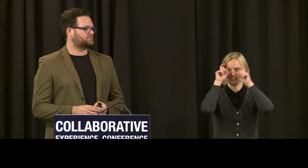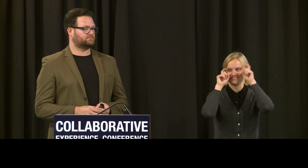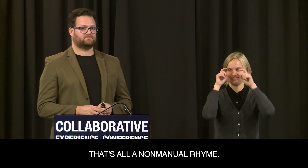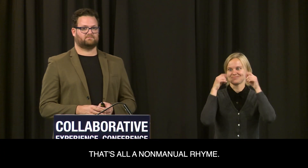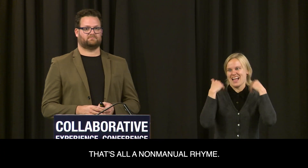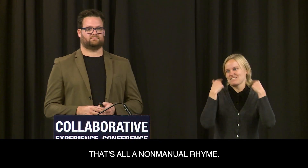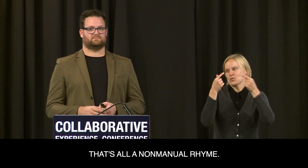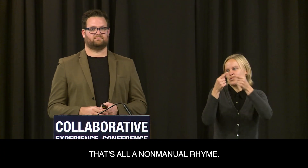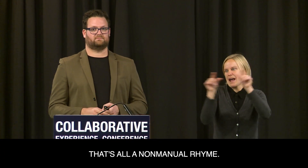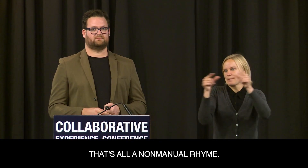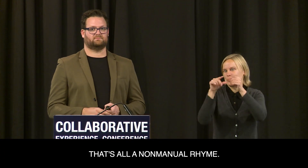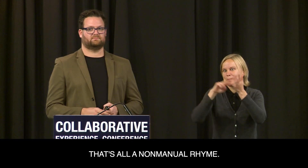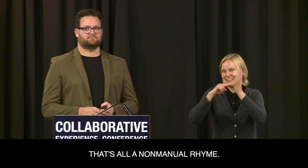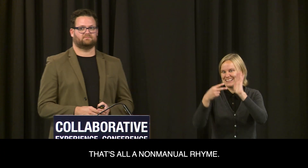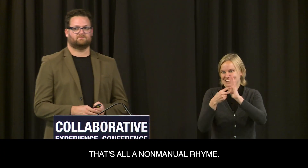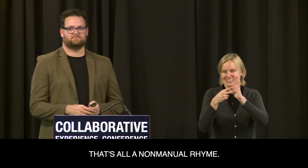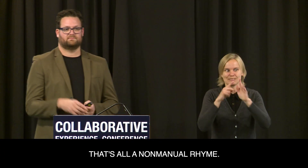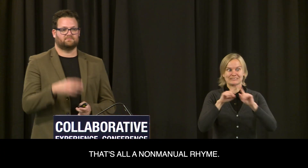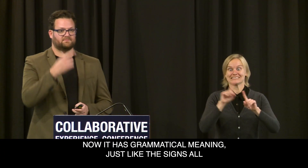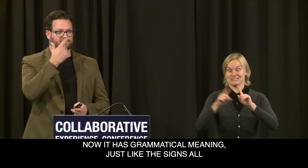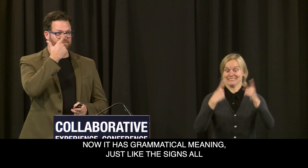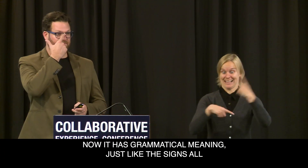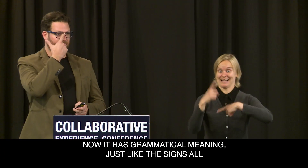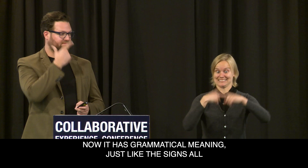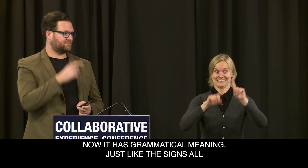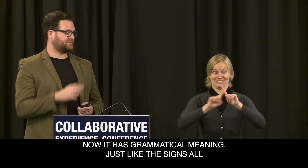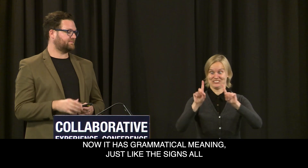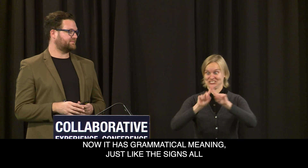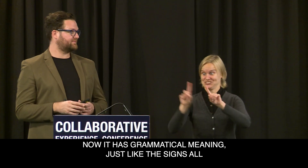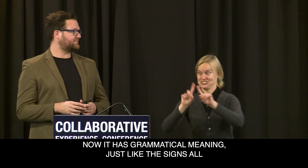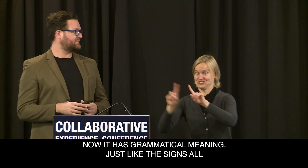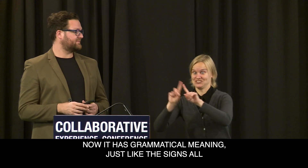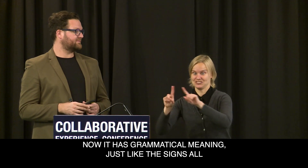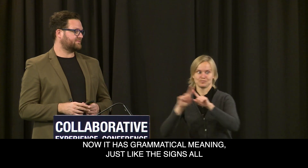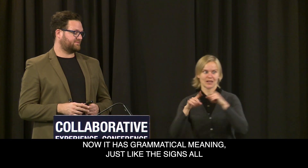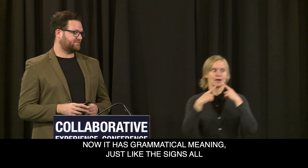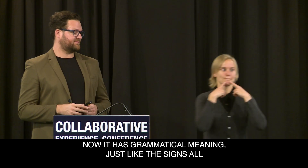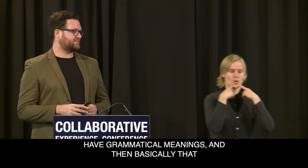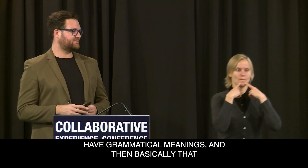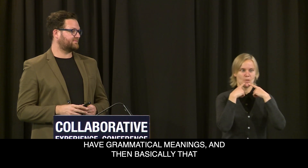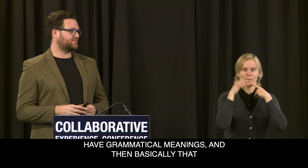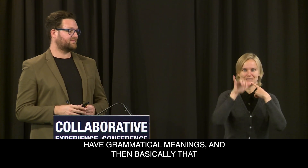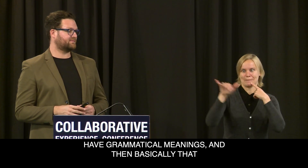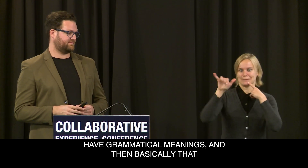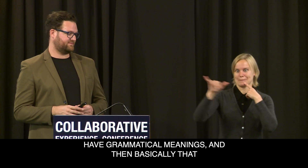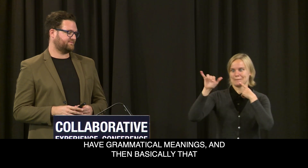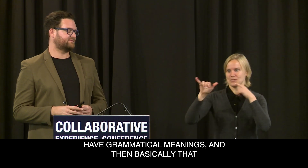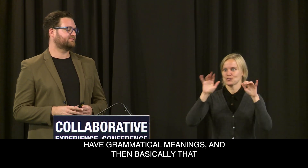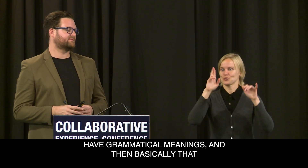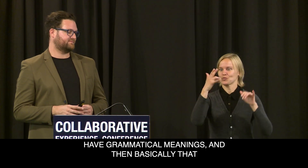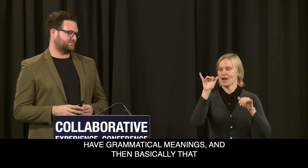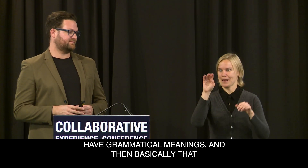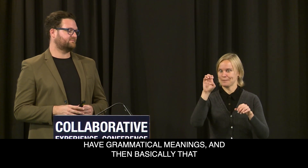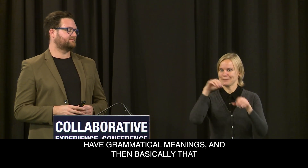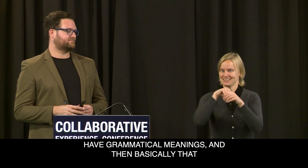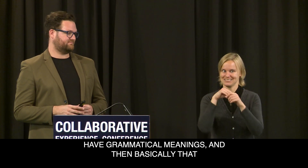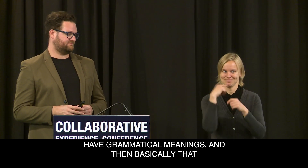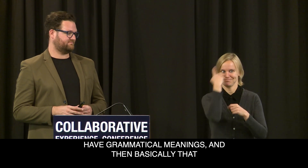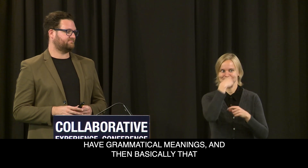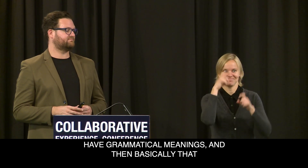That's all a non-manual rhyme. Now, it has grammatical meaning, just like the signs all have grammatical meanings. And then basically